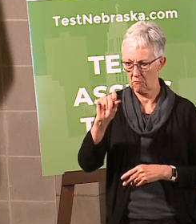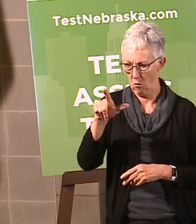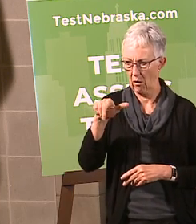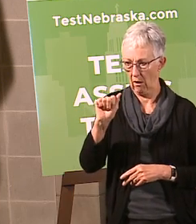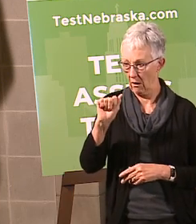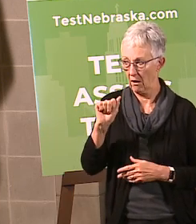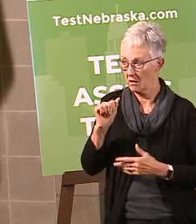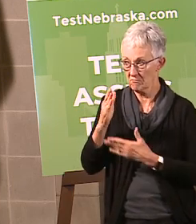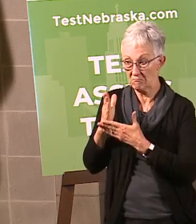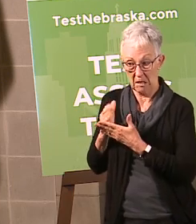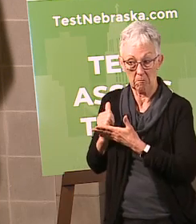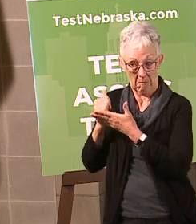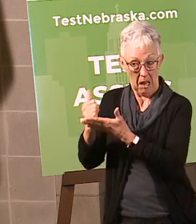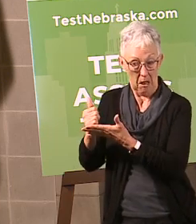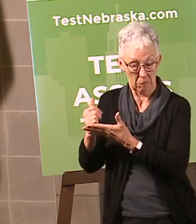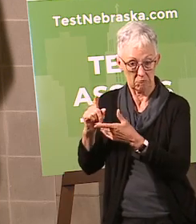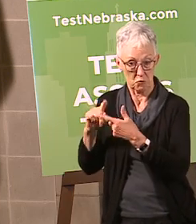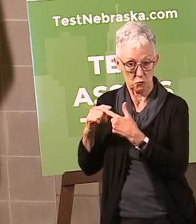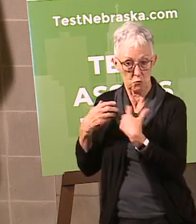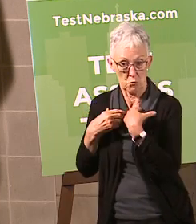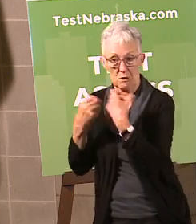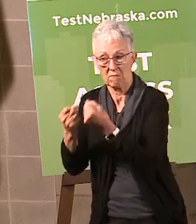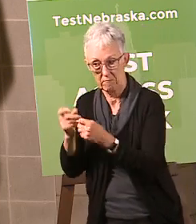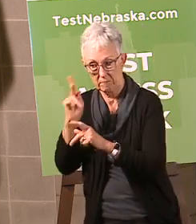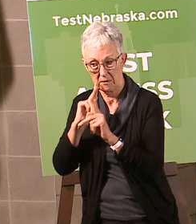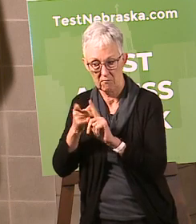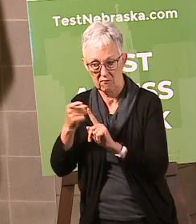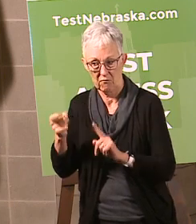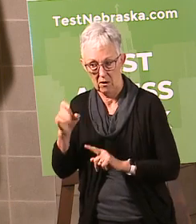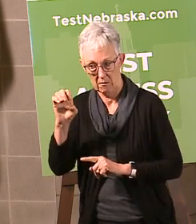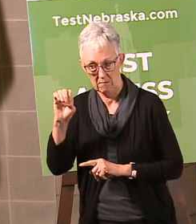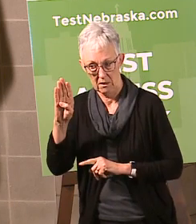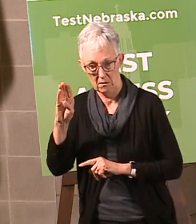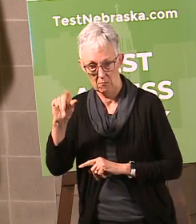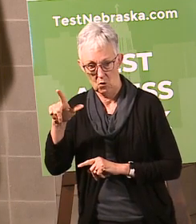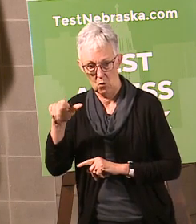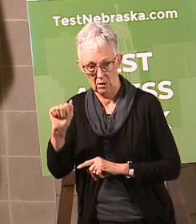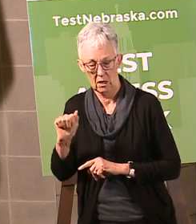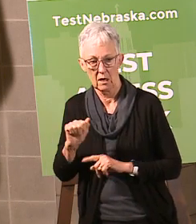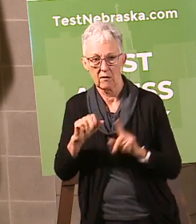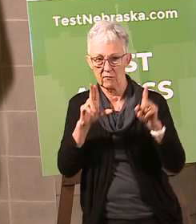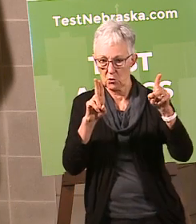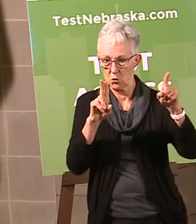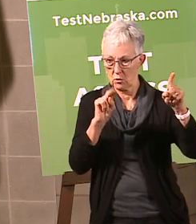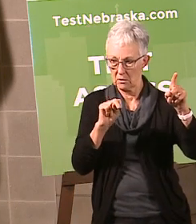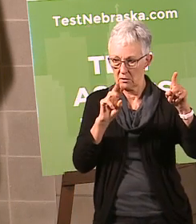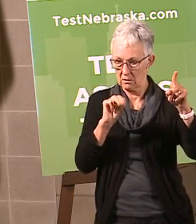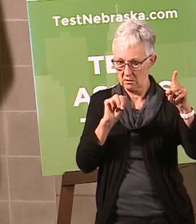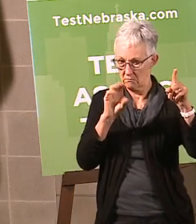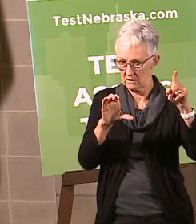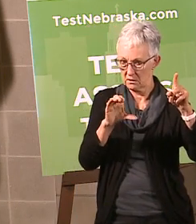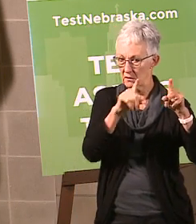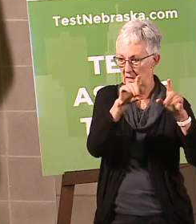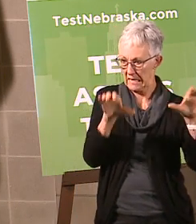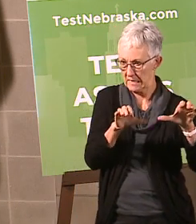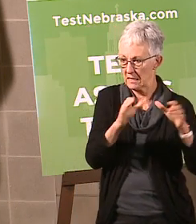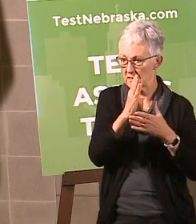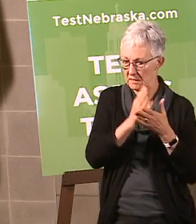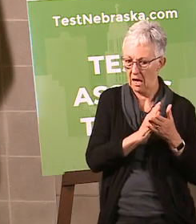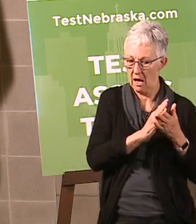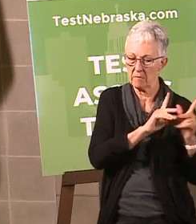against Ebola. Actually, at University of Nebraska Medical Center, the initial trials were done by Dr. Khalil.